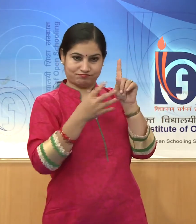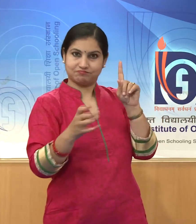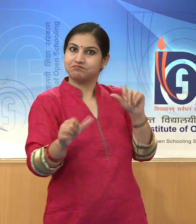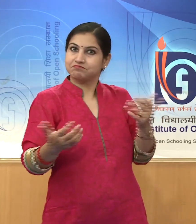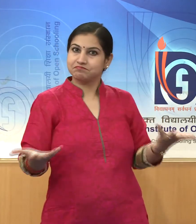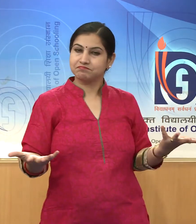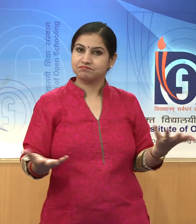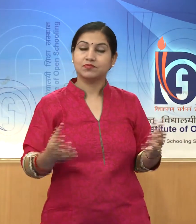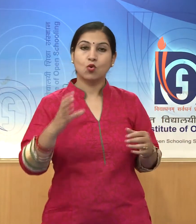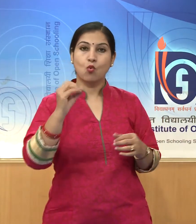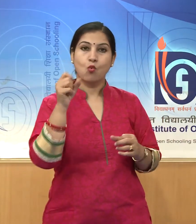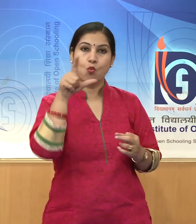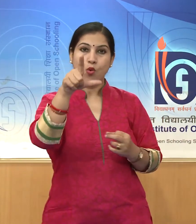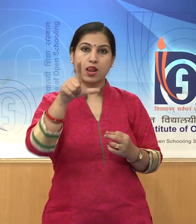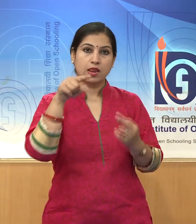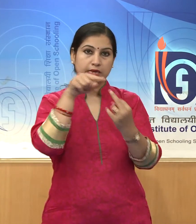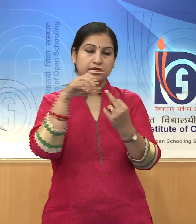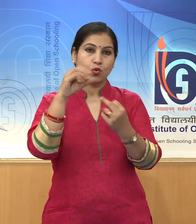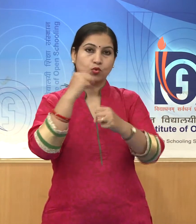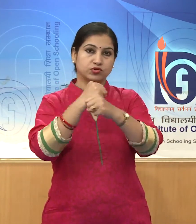in oleograph technique.